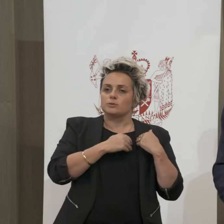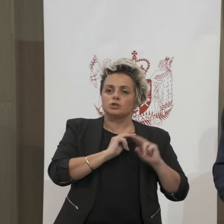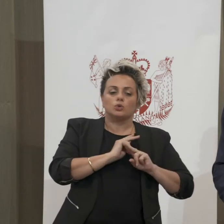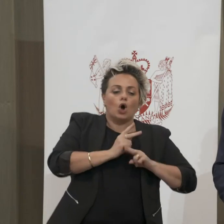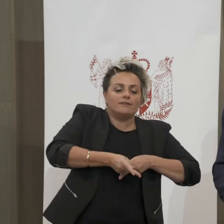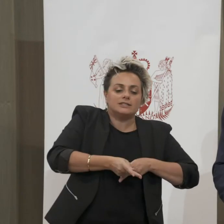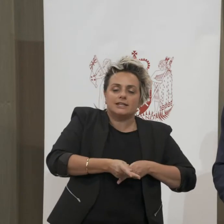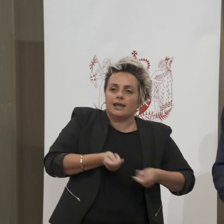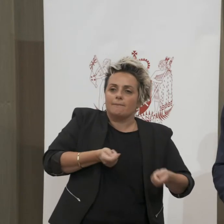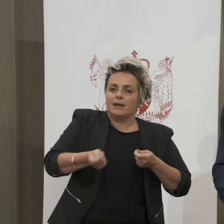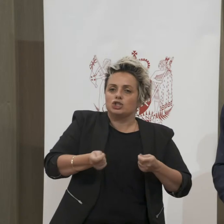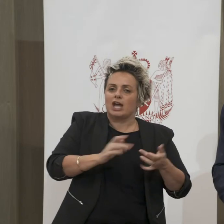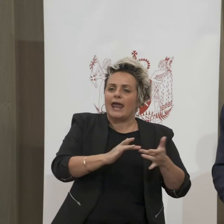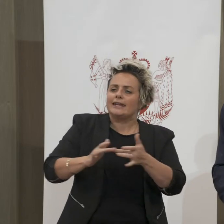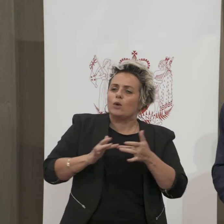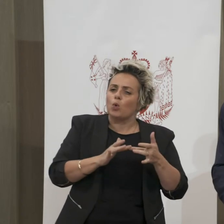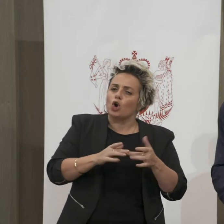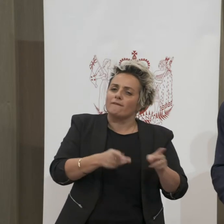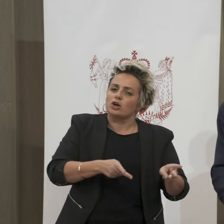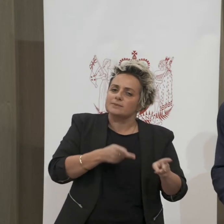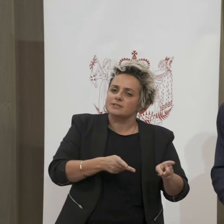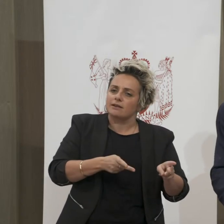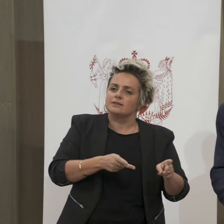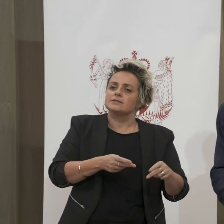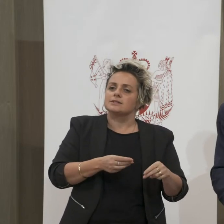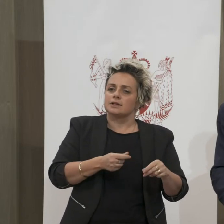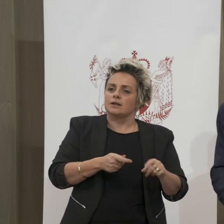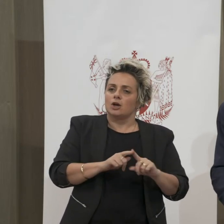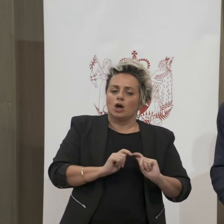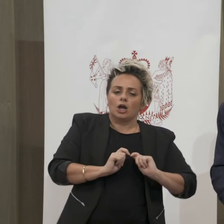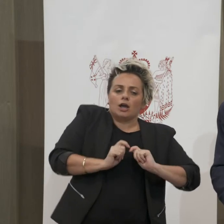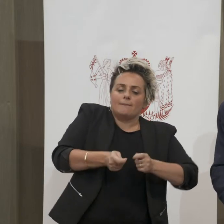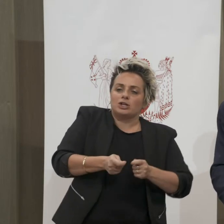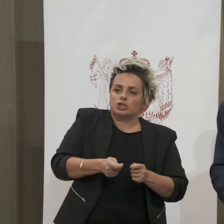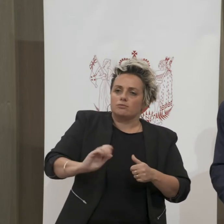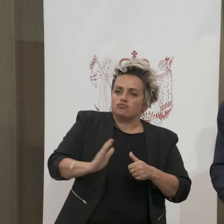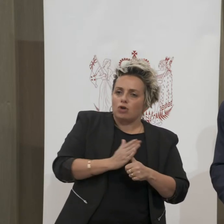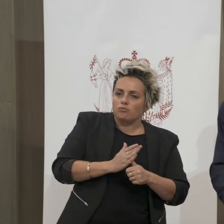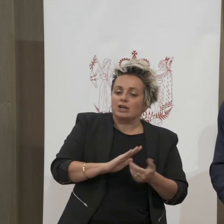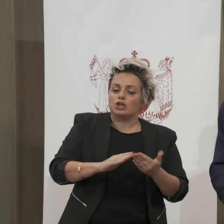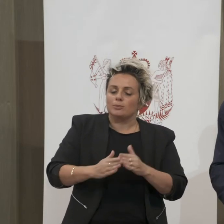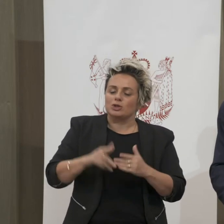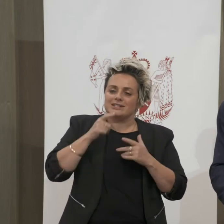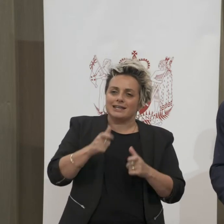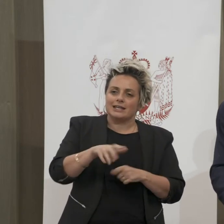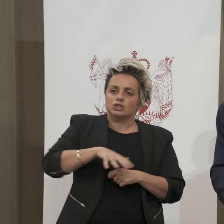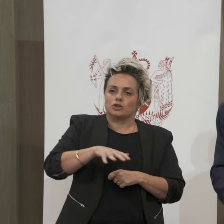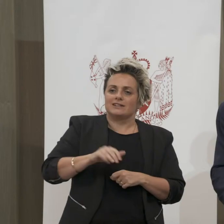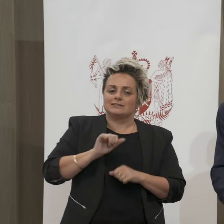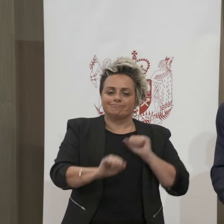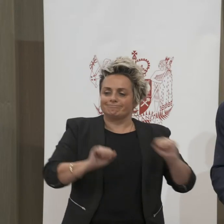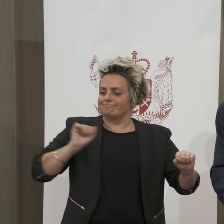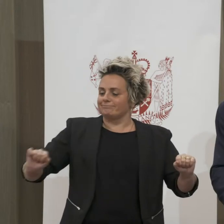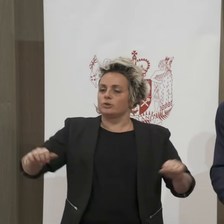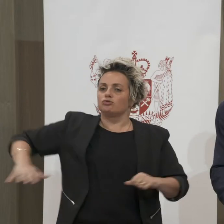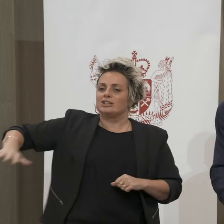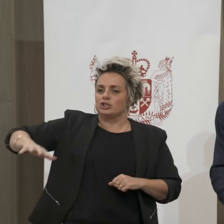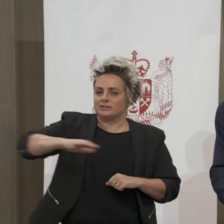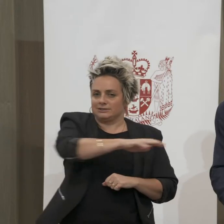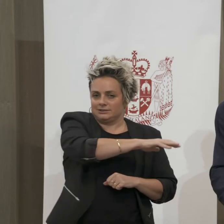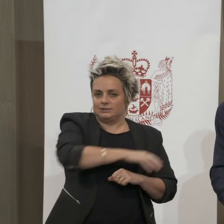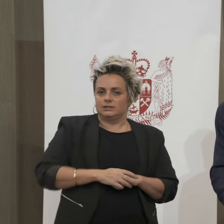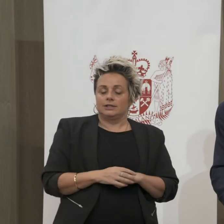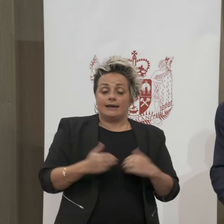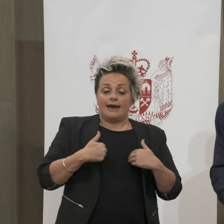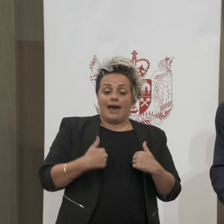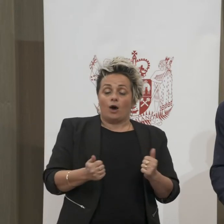and managing a network of hospitals and commissioning primary and community care services in their region.